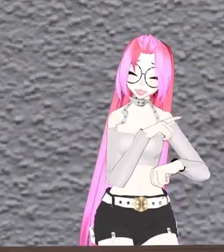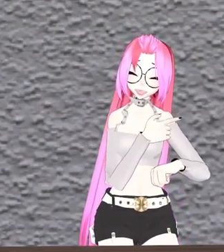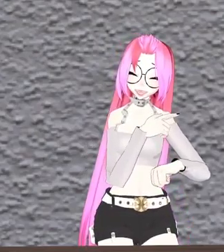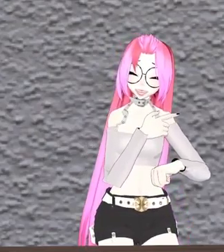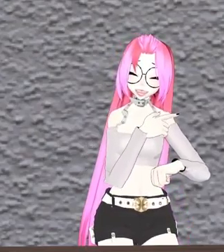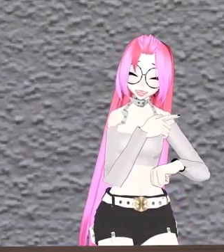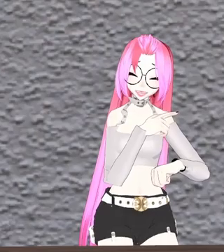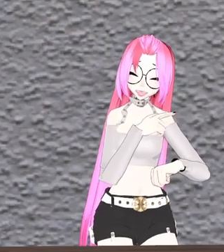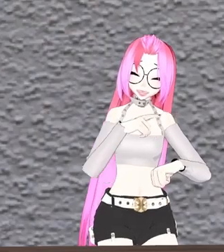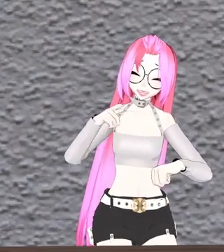Lazy?